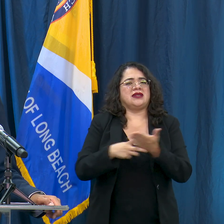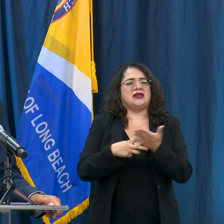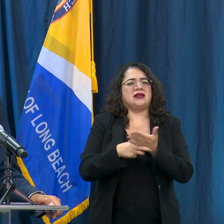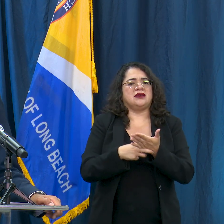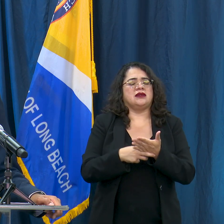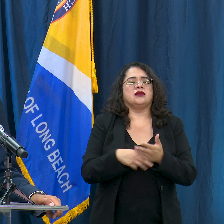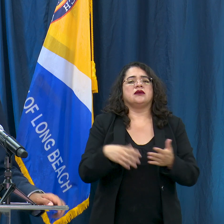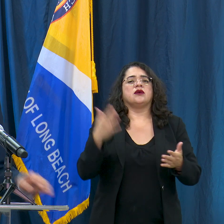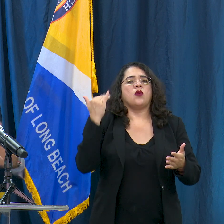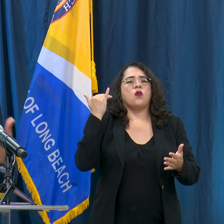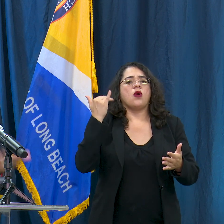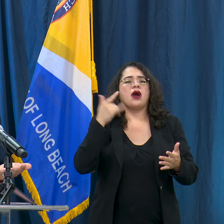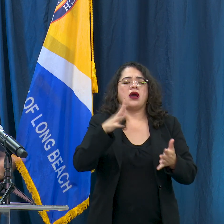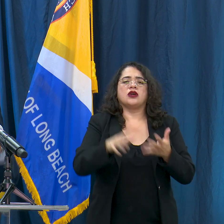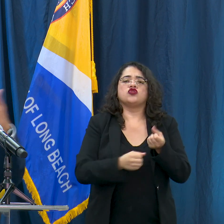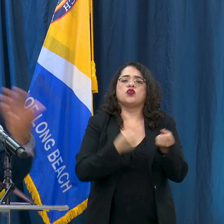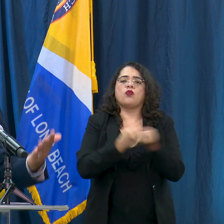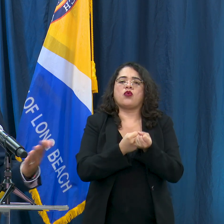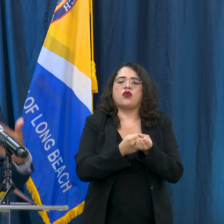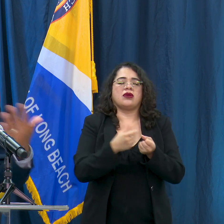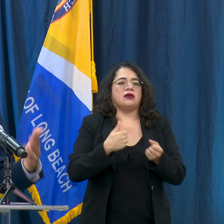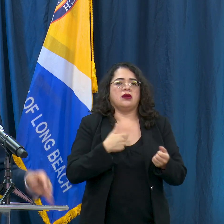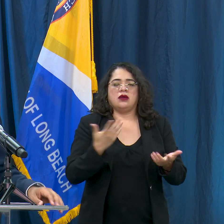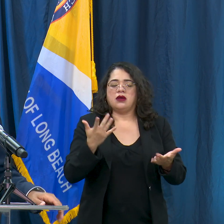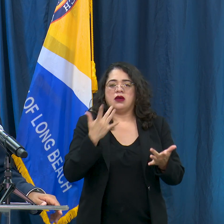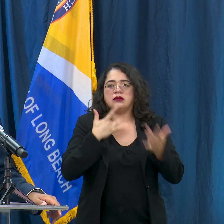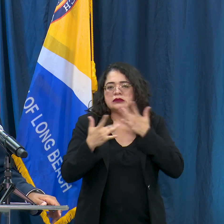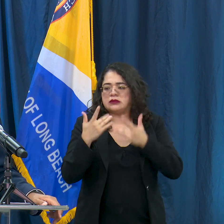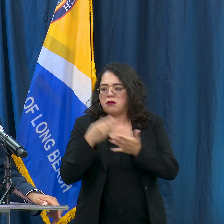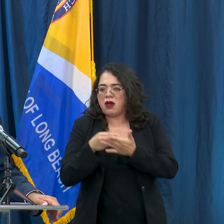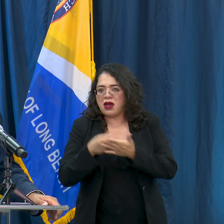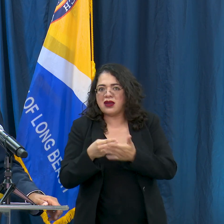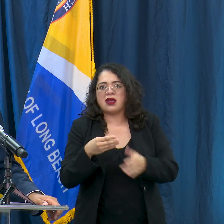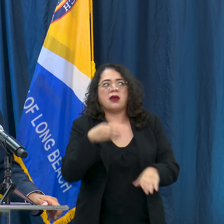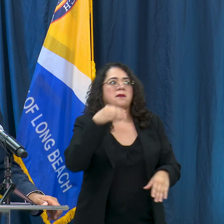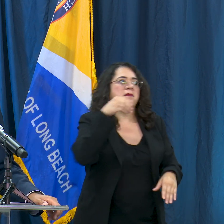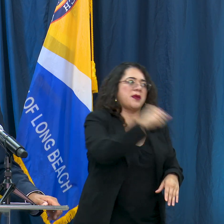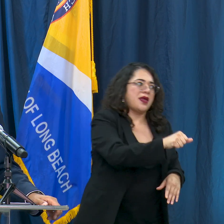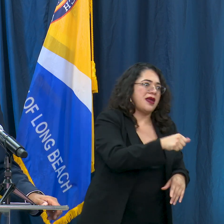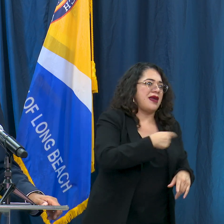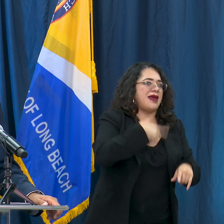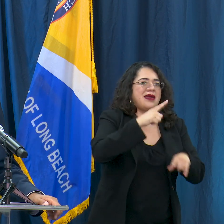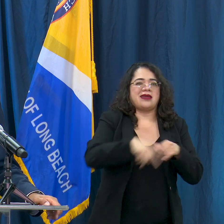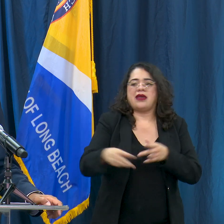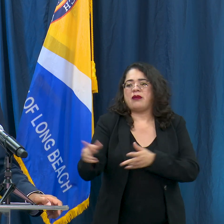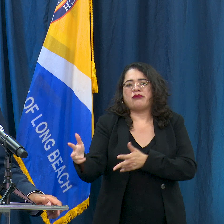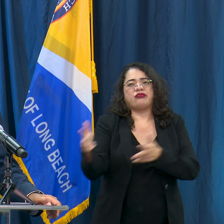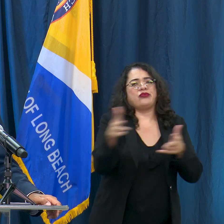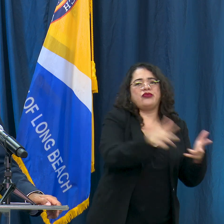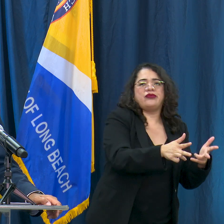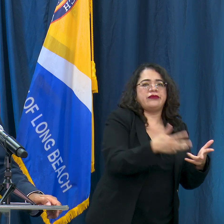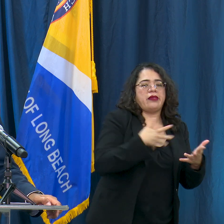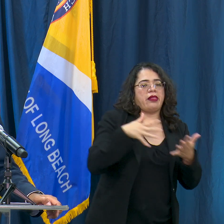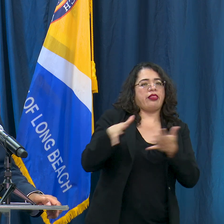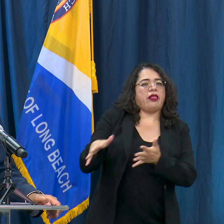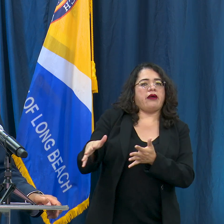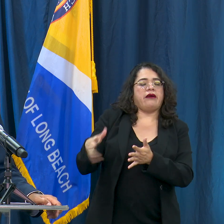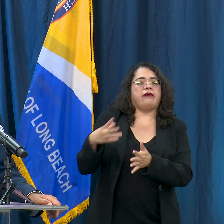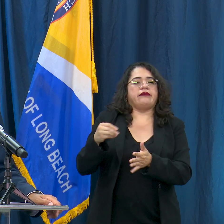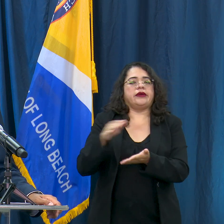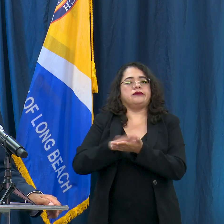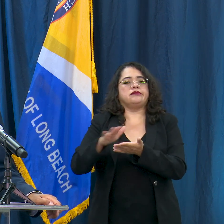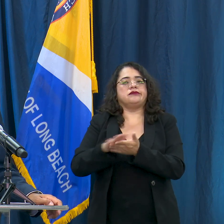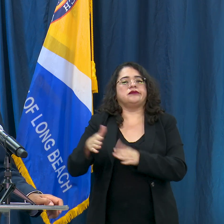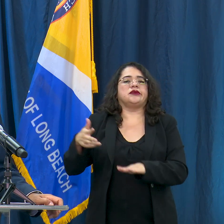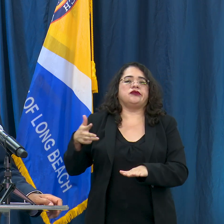you had that support if you were not able to move your car for whatever reason. We have extended that kind of